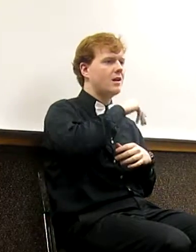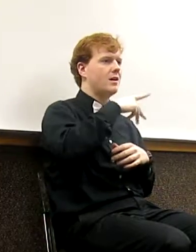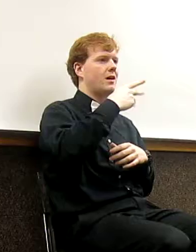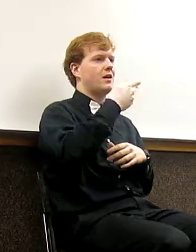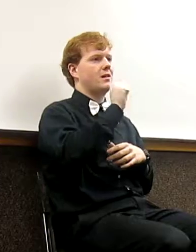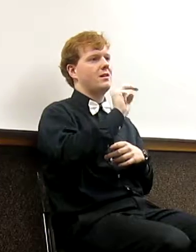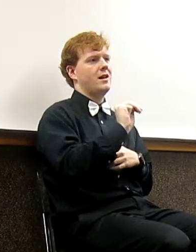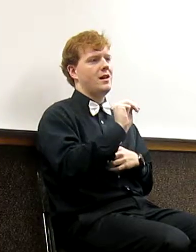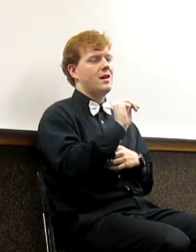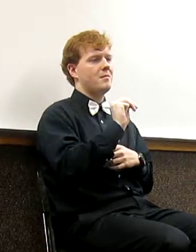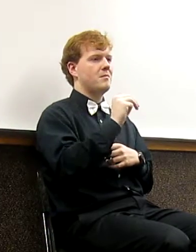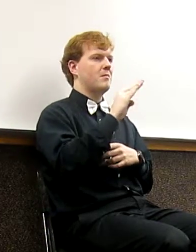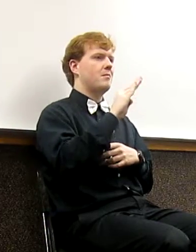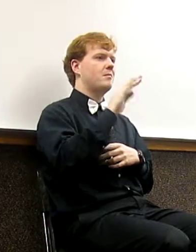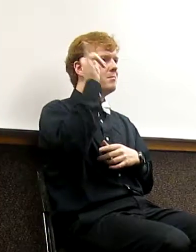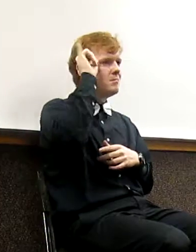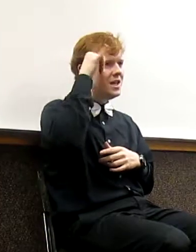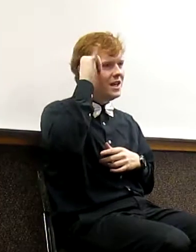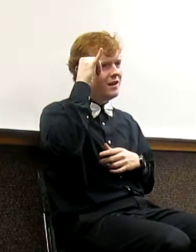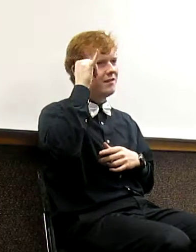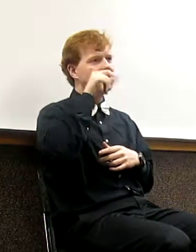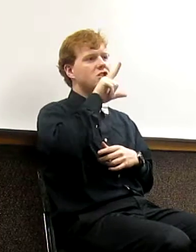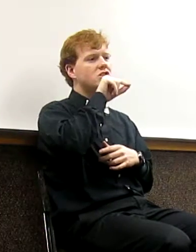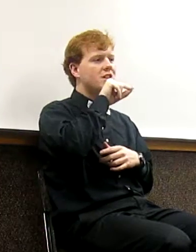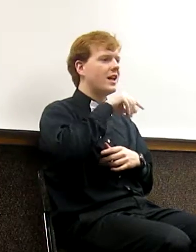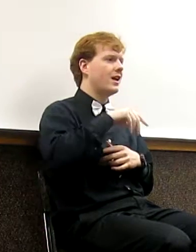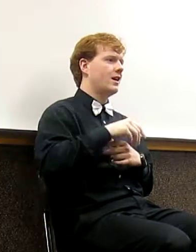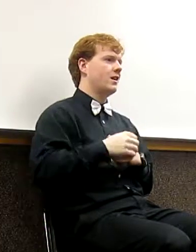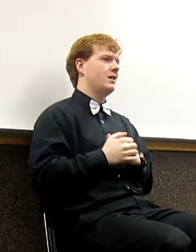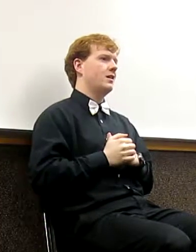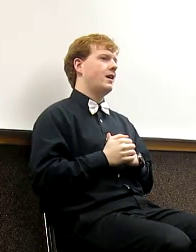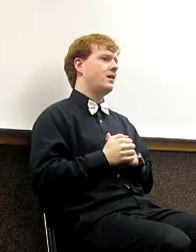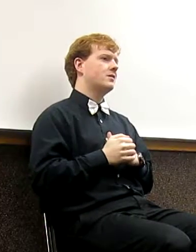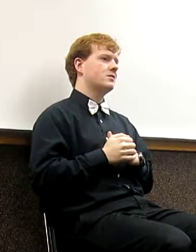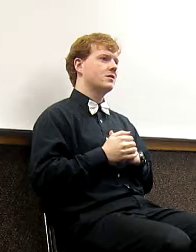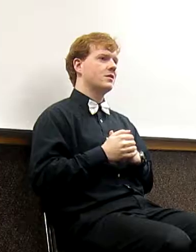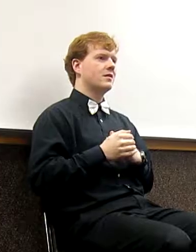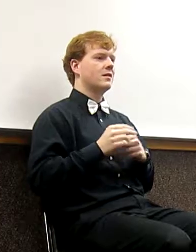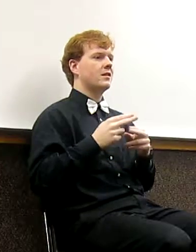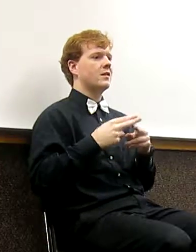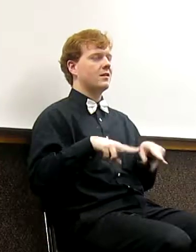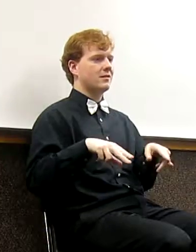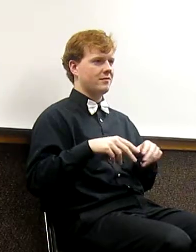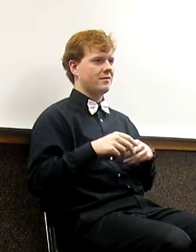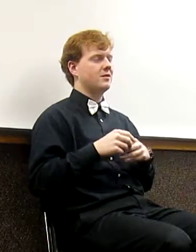meat, beef, fish, chicken, sweet pork burritos, Eggs.